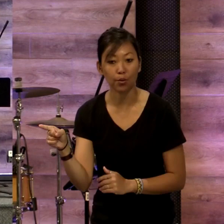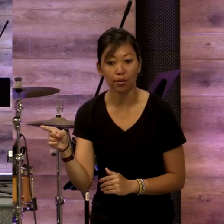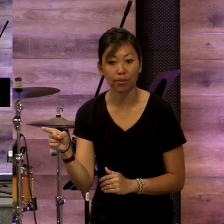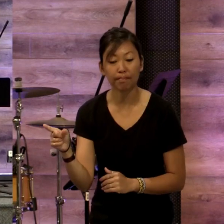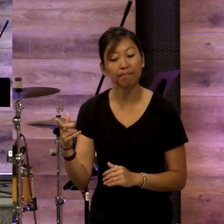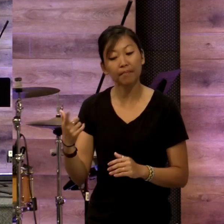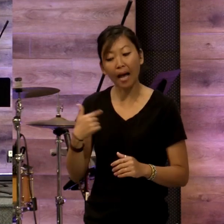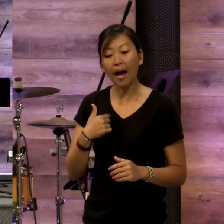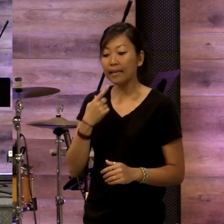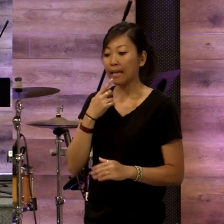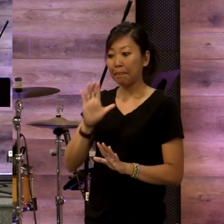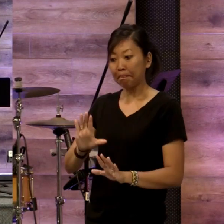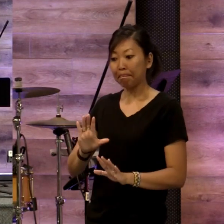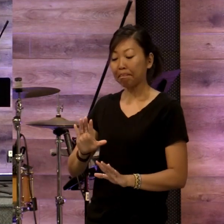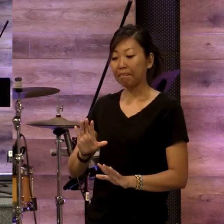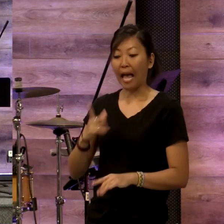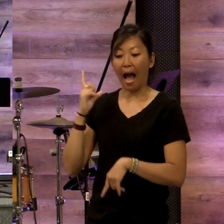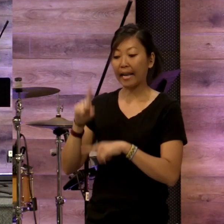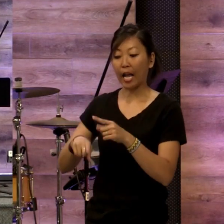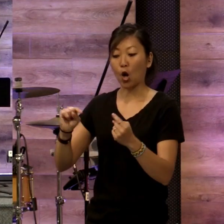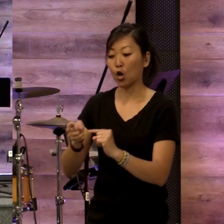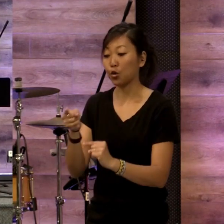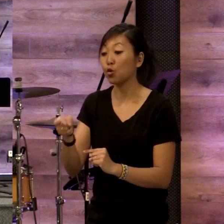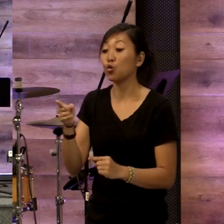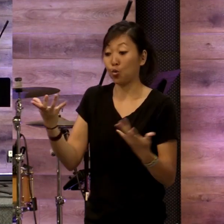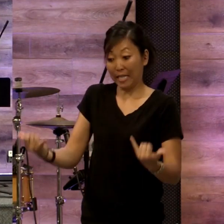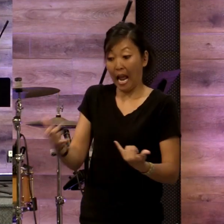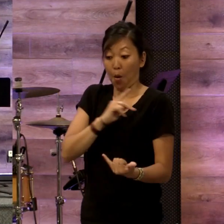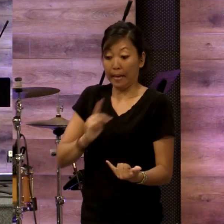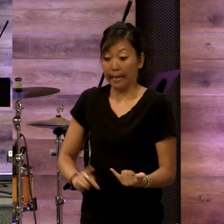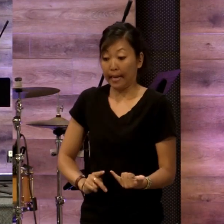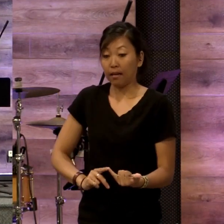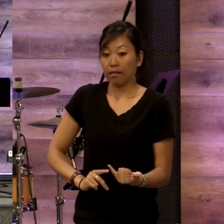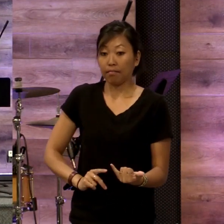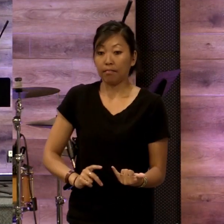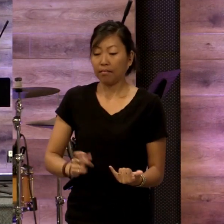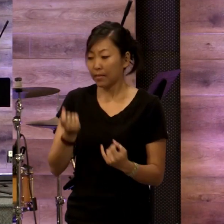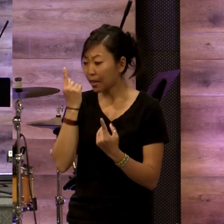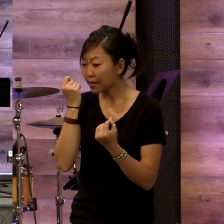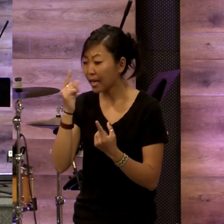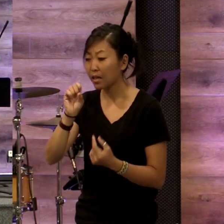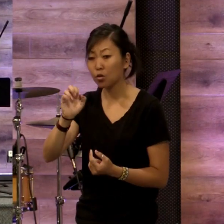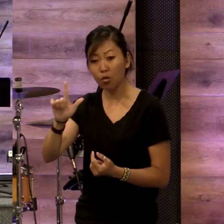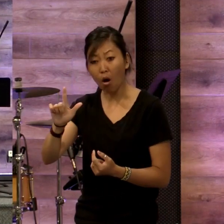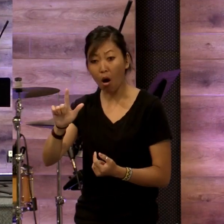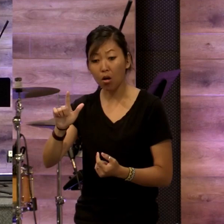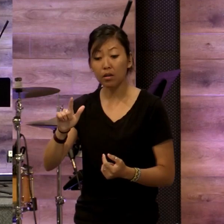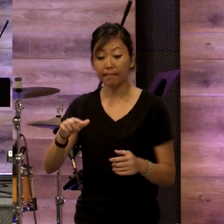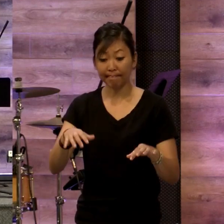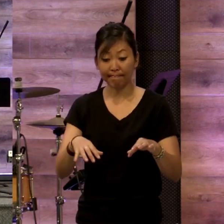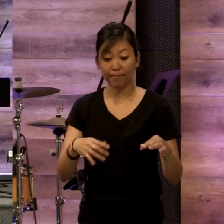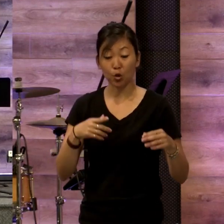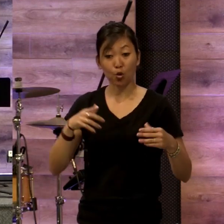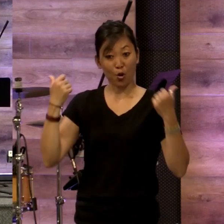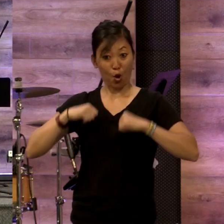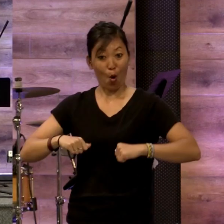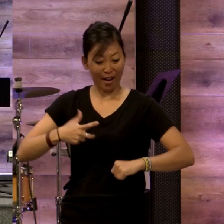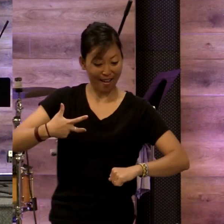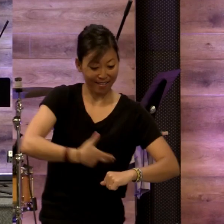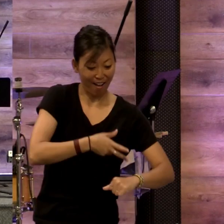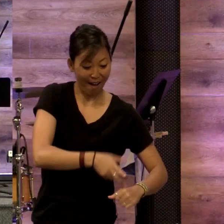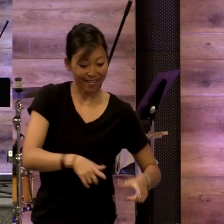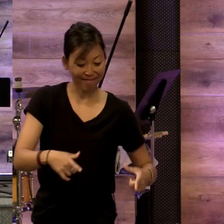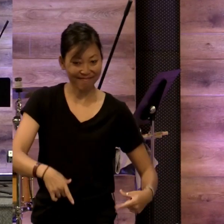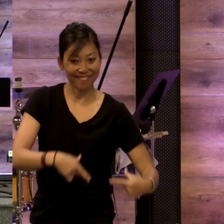not put out my hand against my Lord, for he is the Lord's anointed. See, my father, see the corner of your robe in my hand. For by the fact